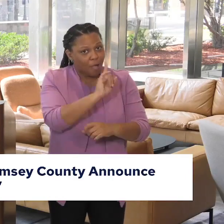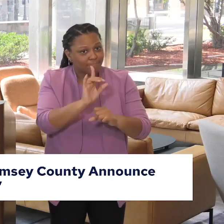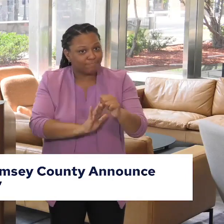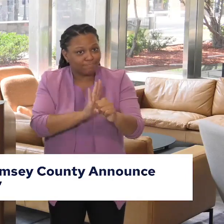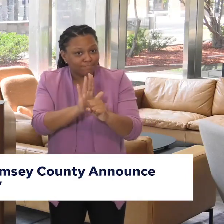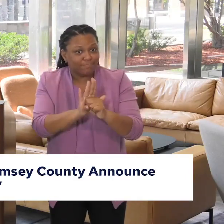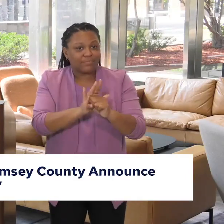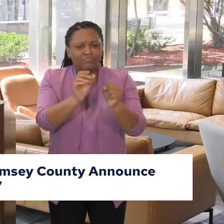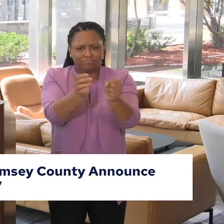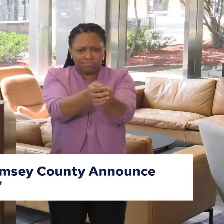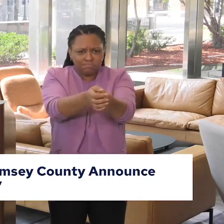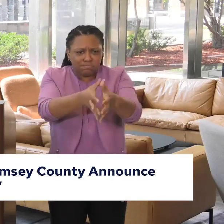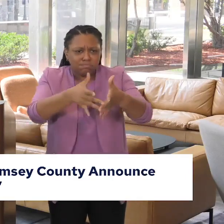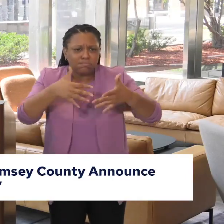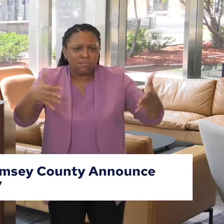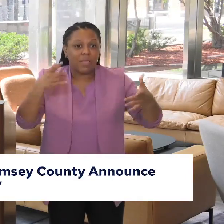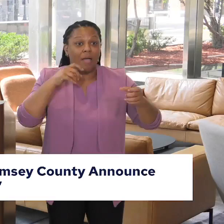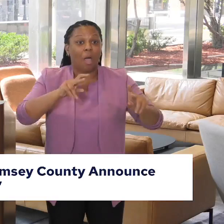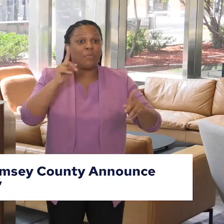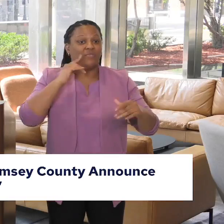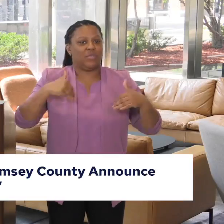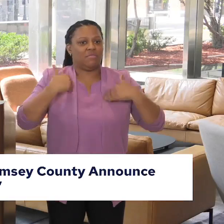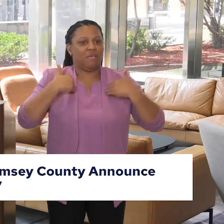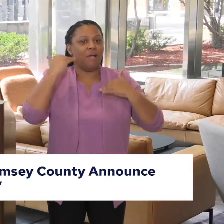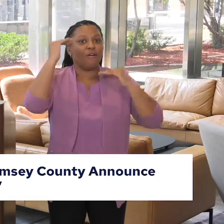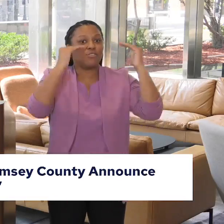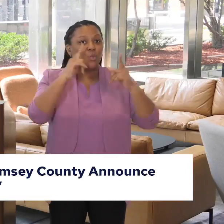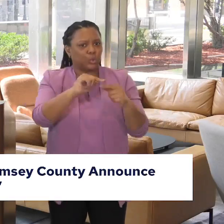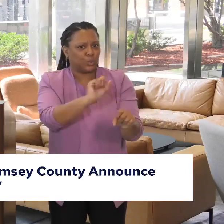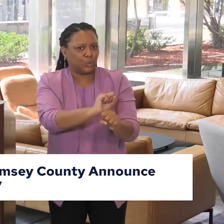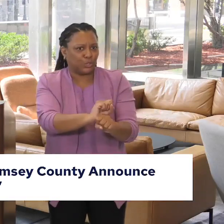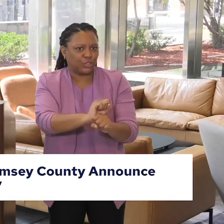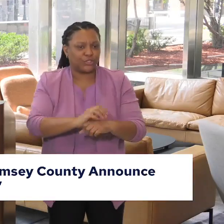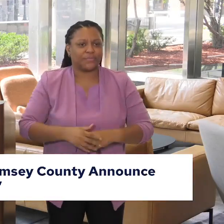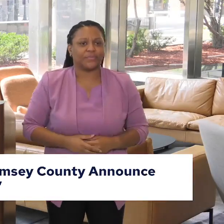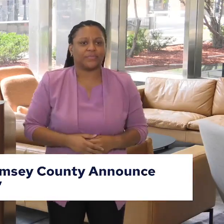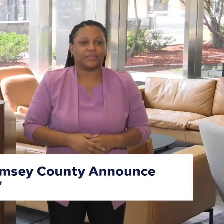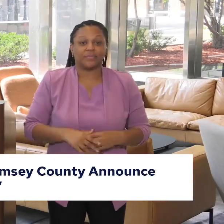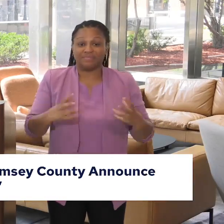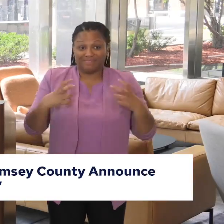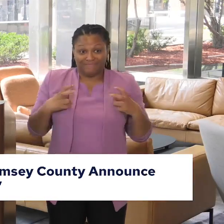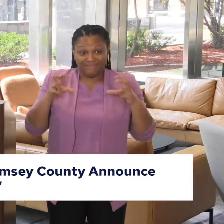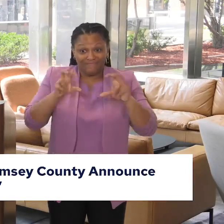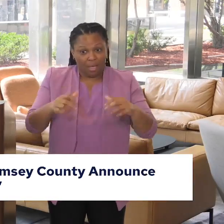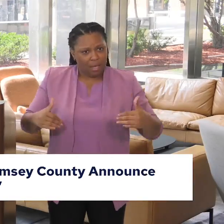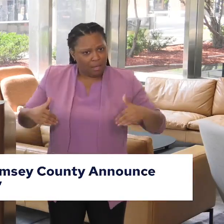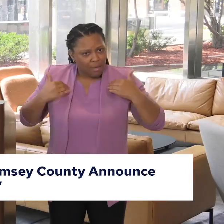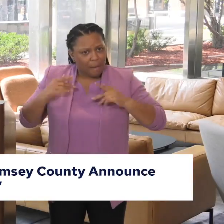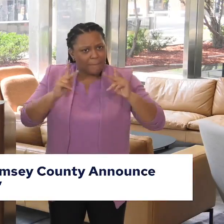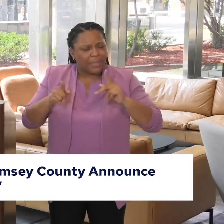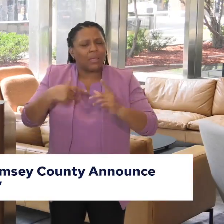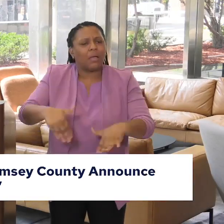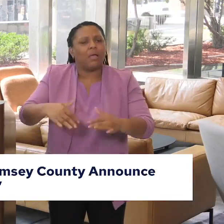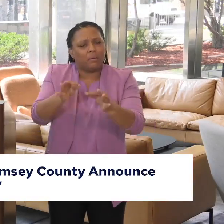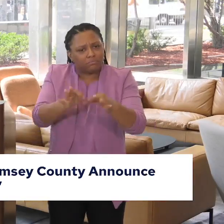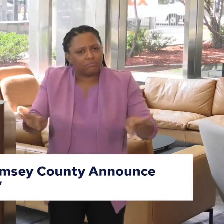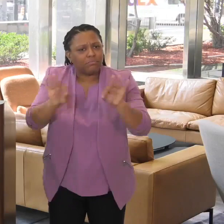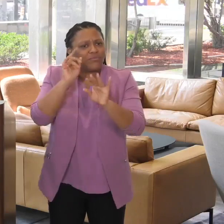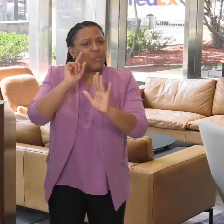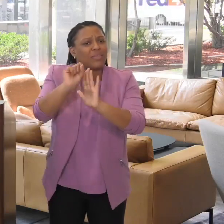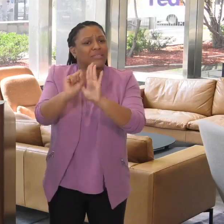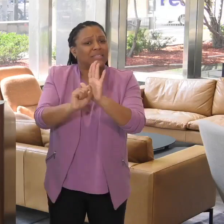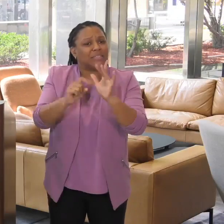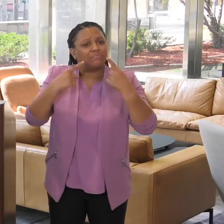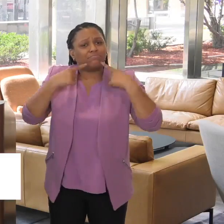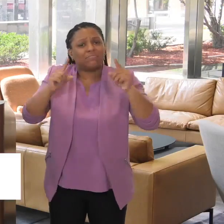and young adults in the workforce. Investing in our young people and our workforce is critical to our state's prosperity. And with